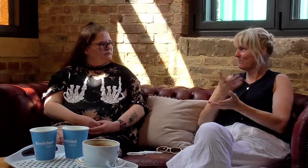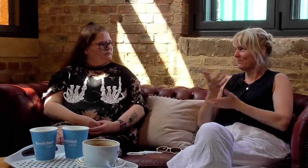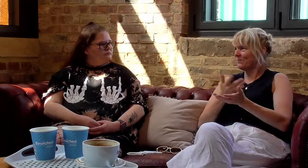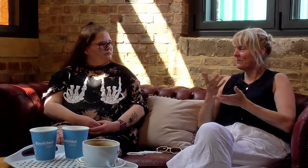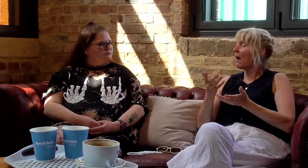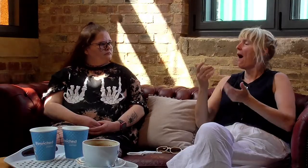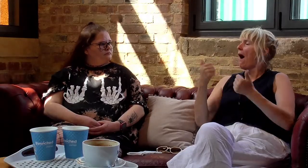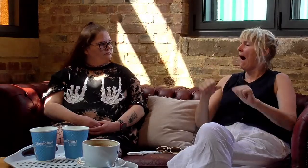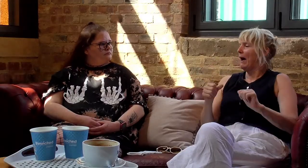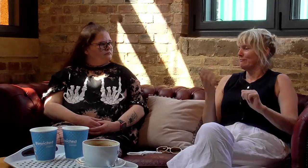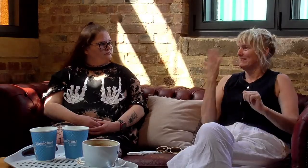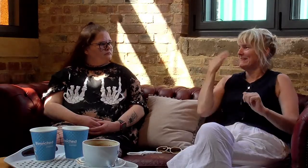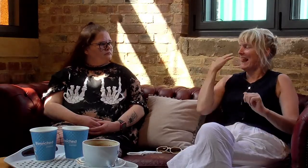feels empty. I didn't have anyone to talk to.